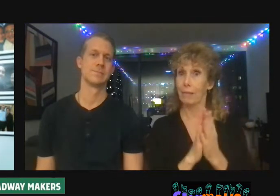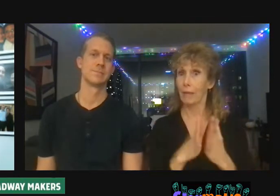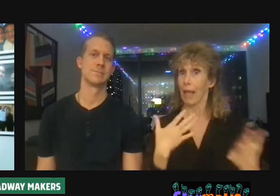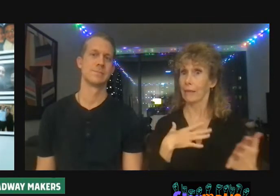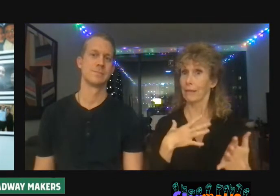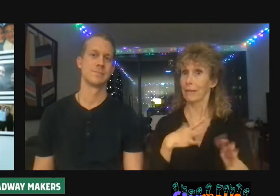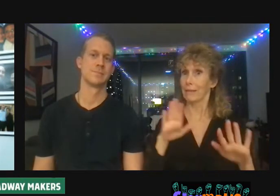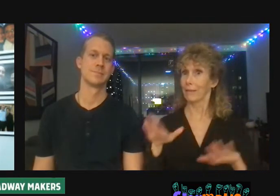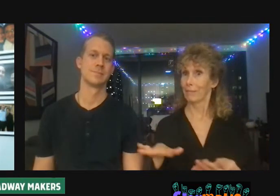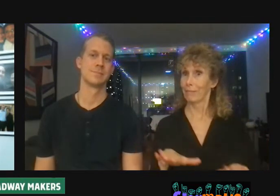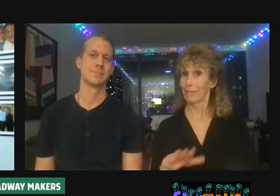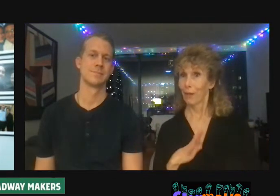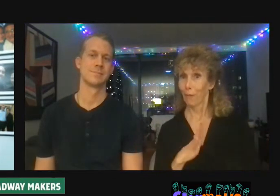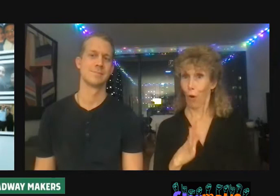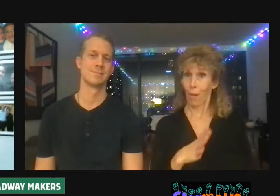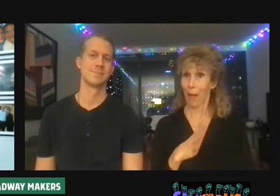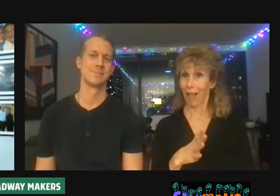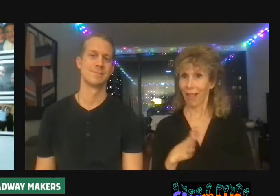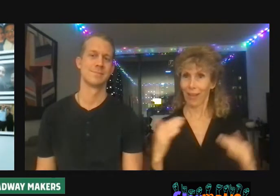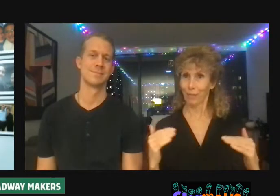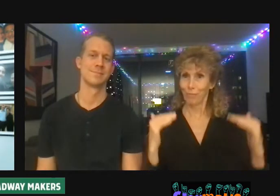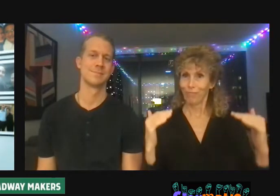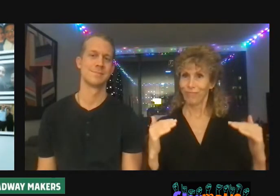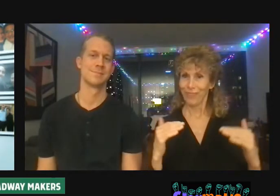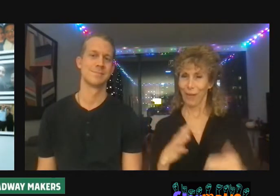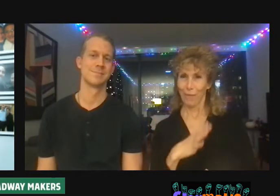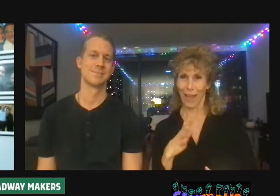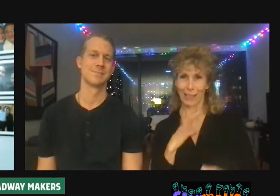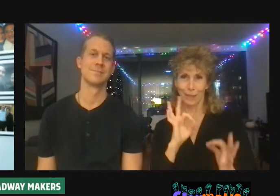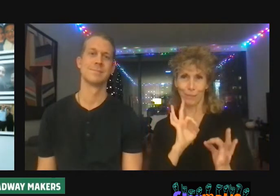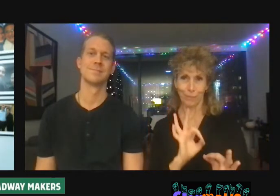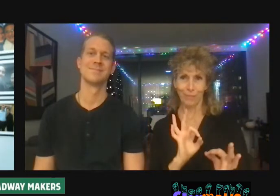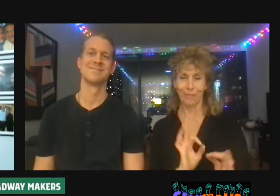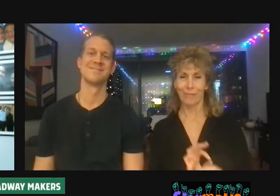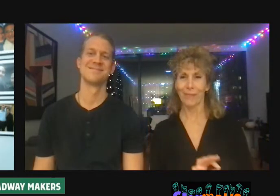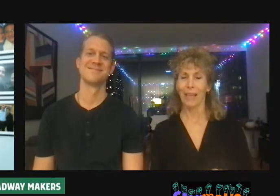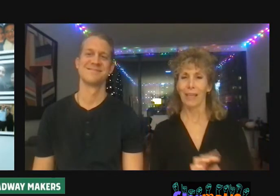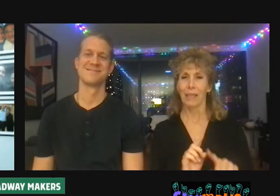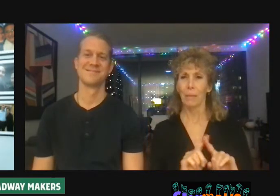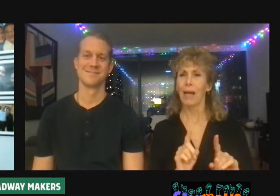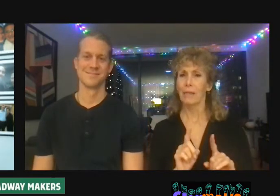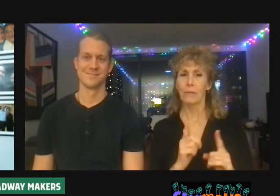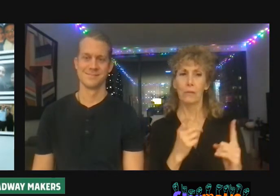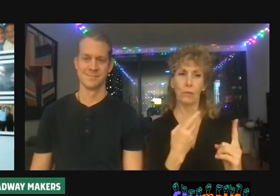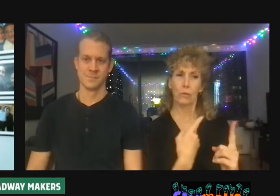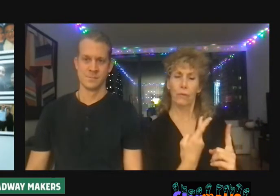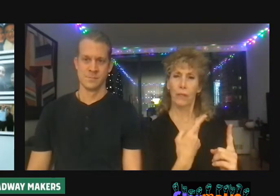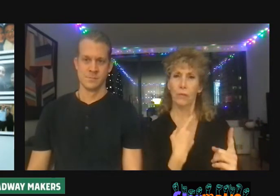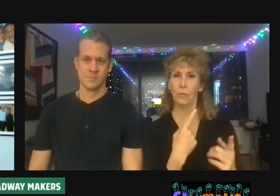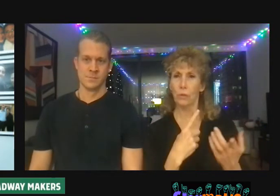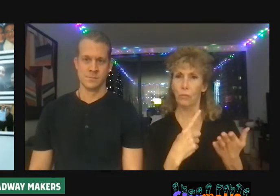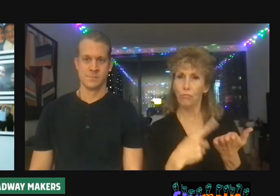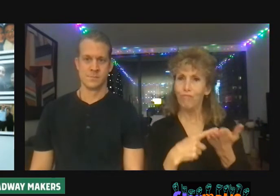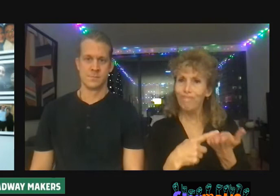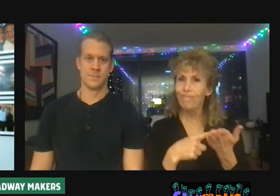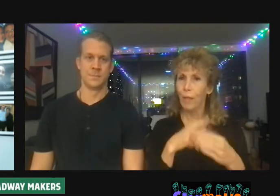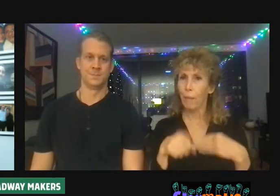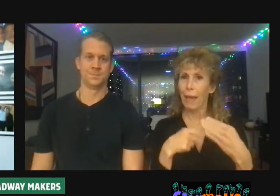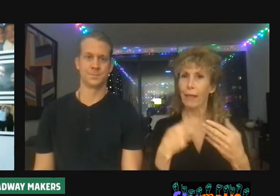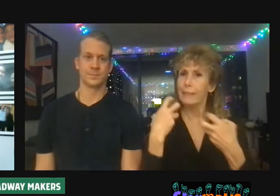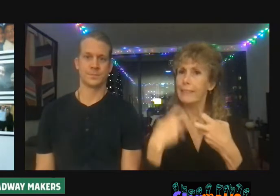formal, much less fancy. And she and I were talking about how difficult it is